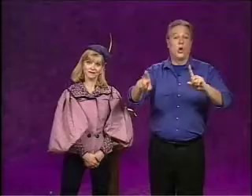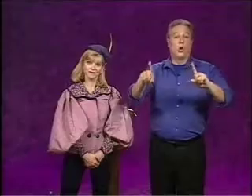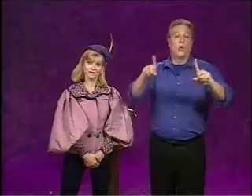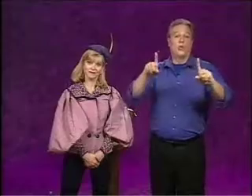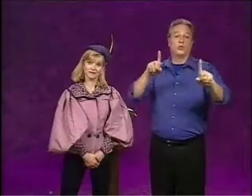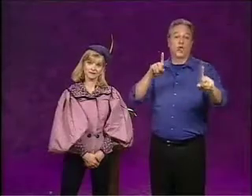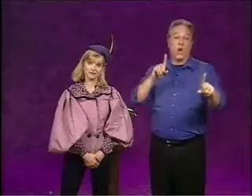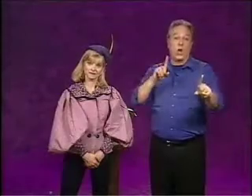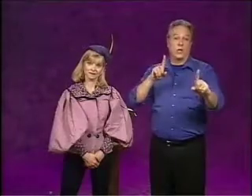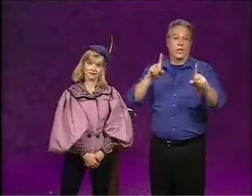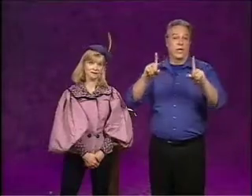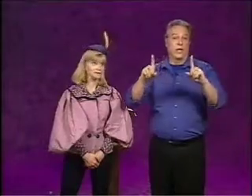slow talking,